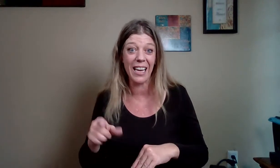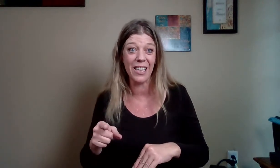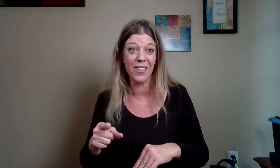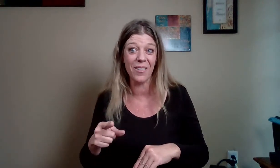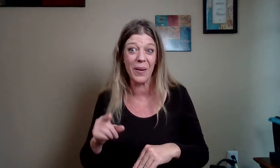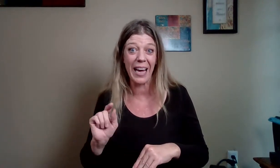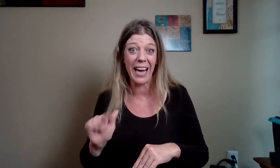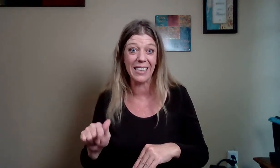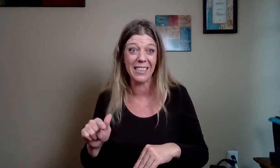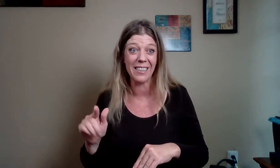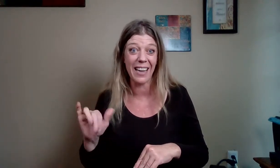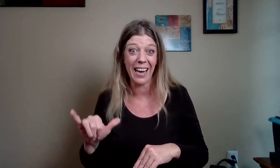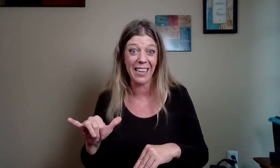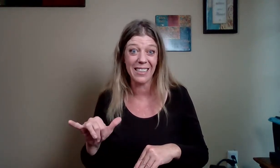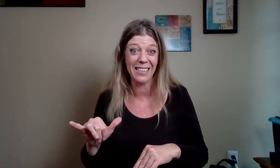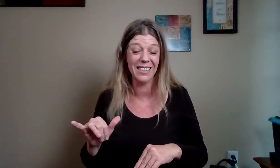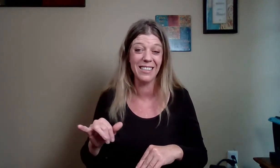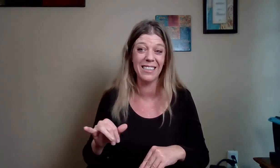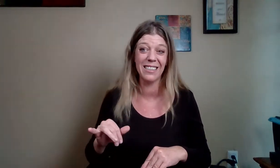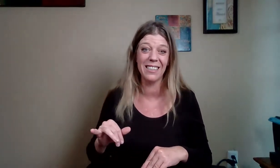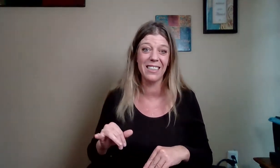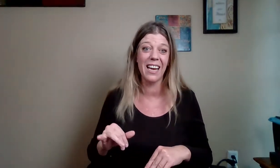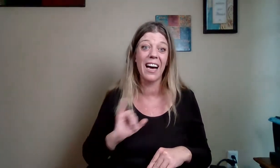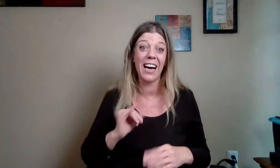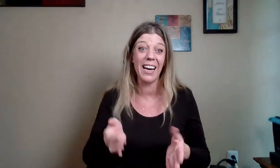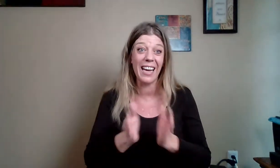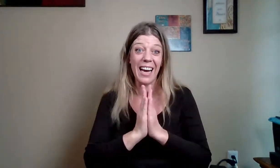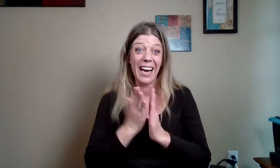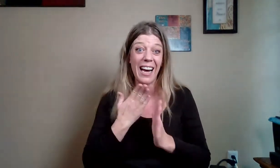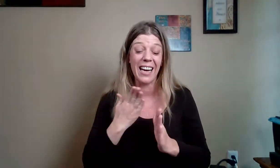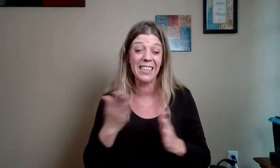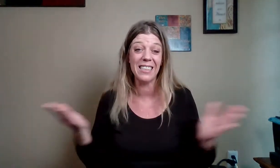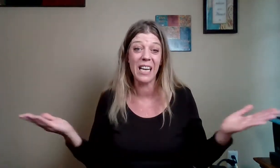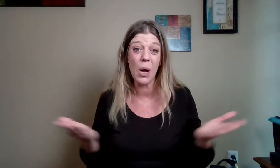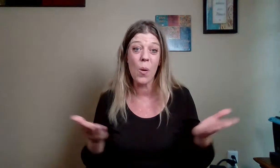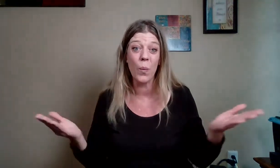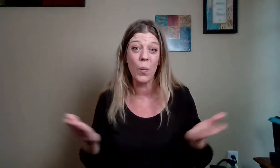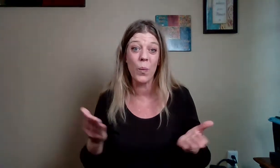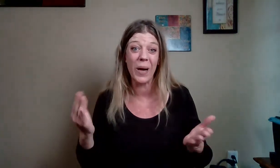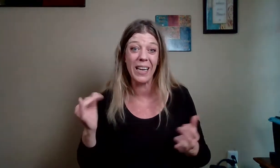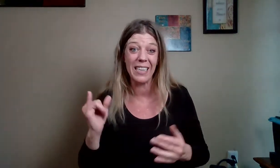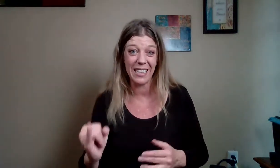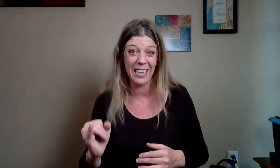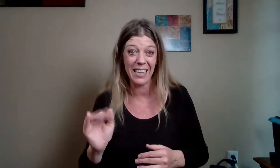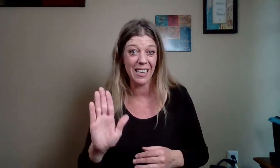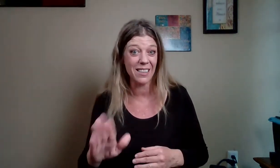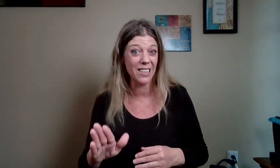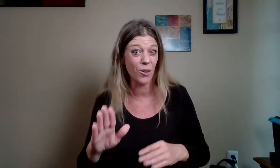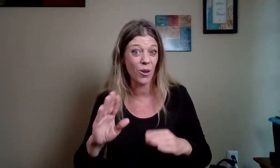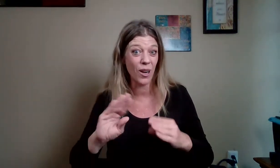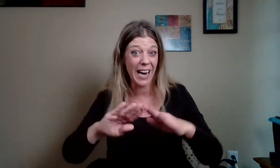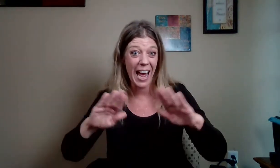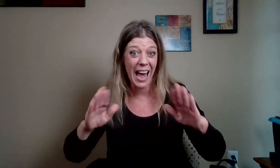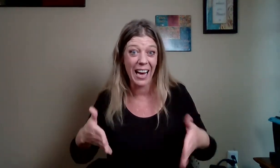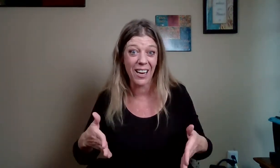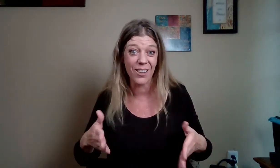Can you answer that? I asked, what is your